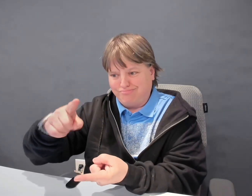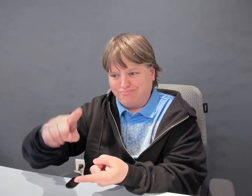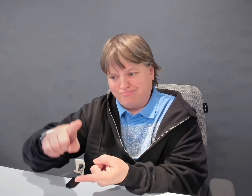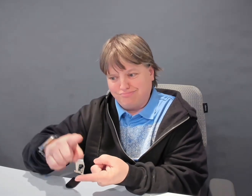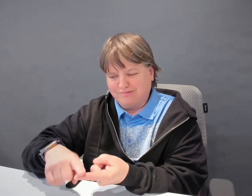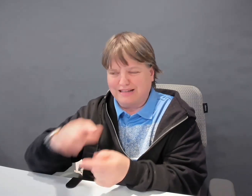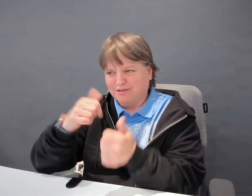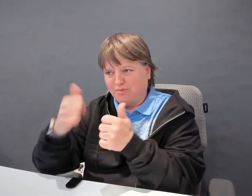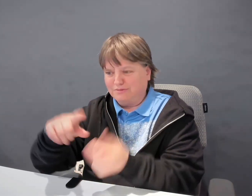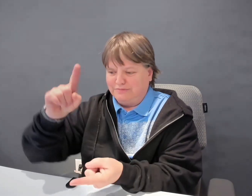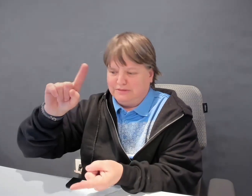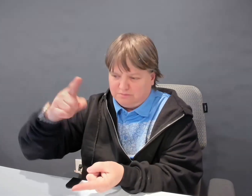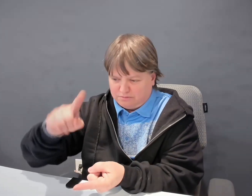uh, kind of